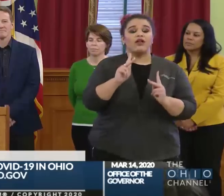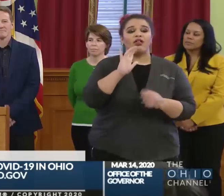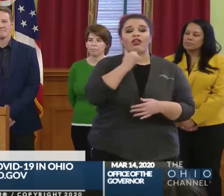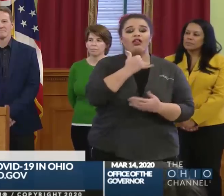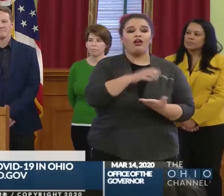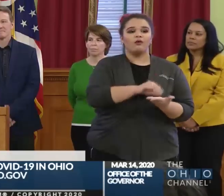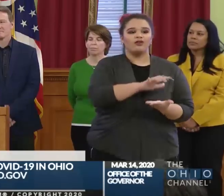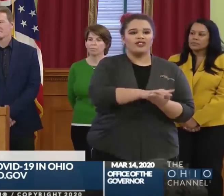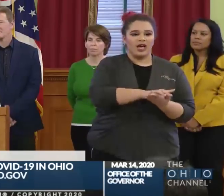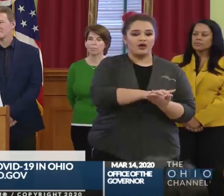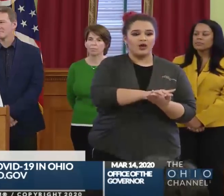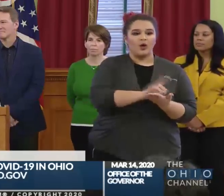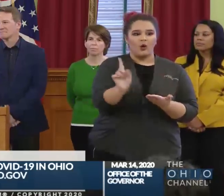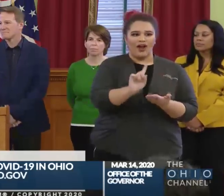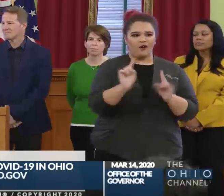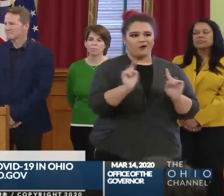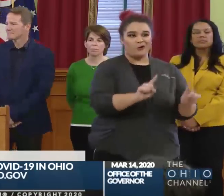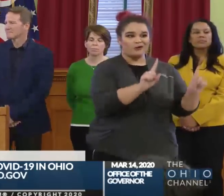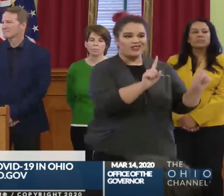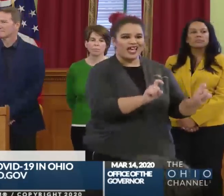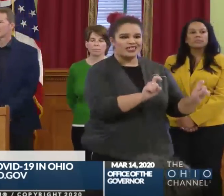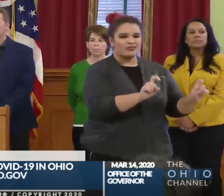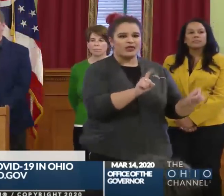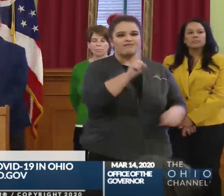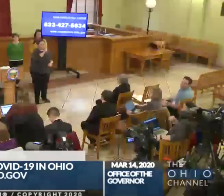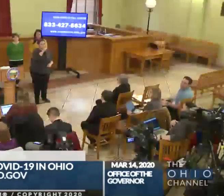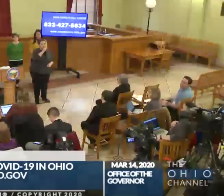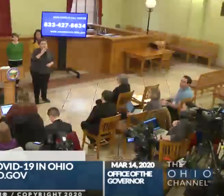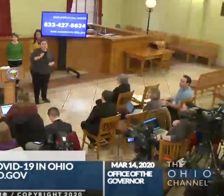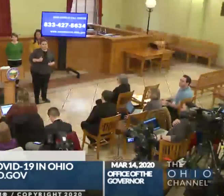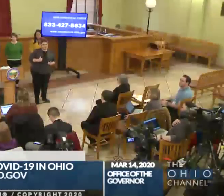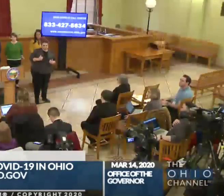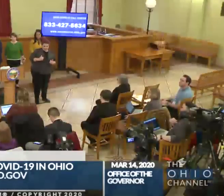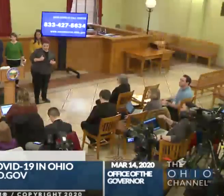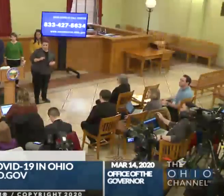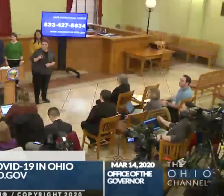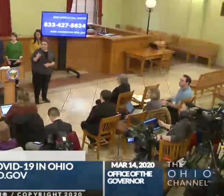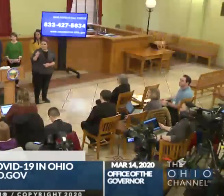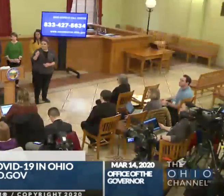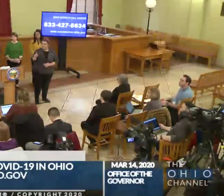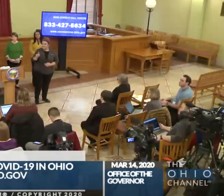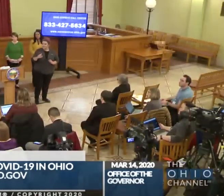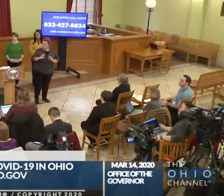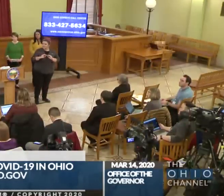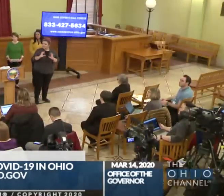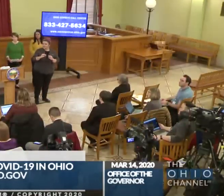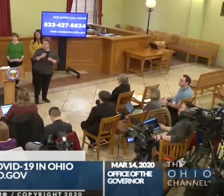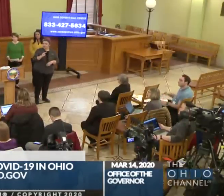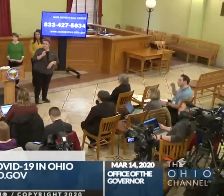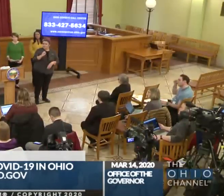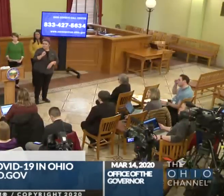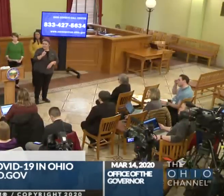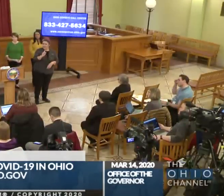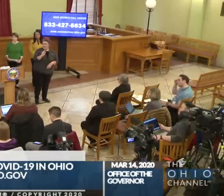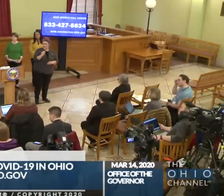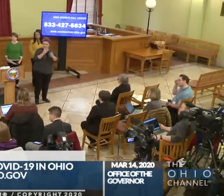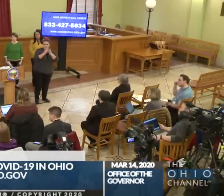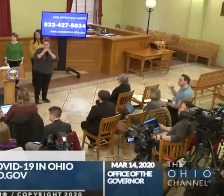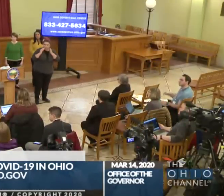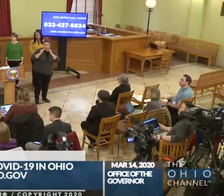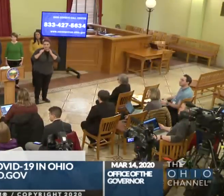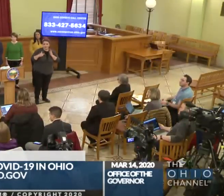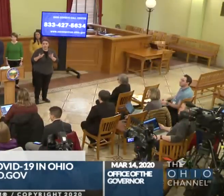live, so we're working on that. So can we get some clarification on the masks? Are you asking veterinarians and dentists to